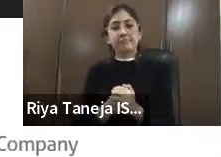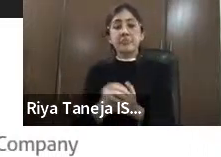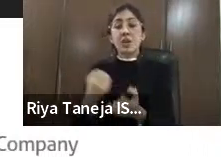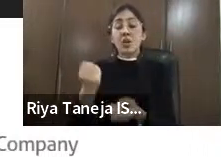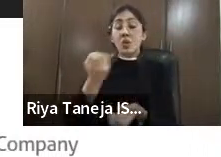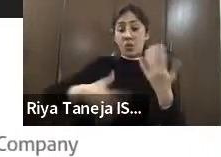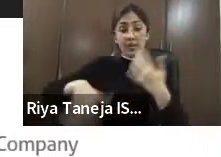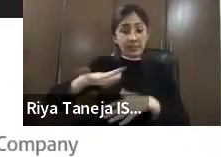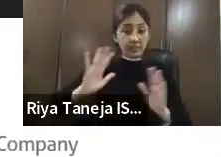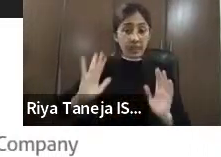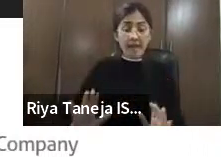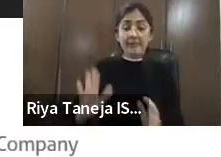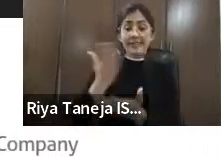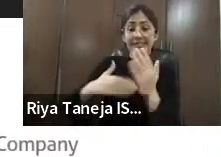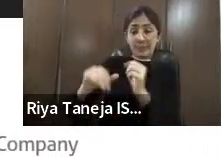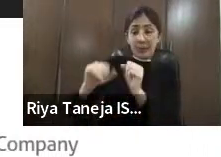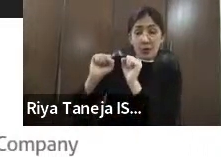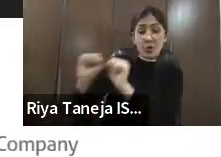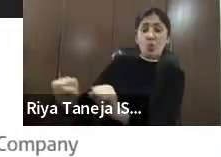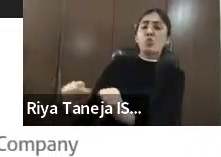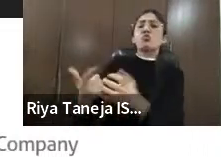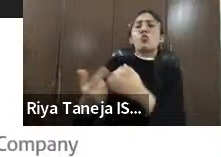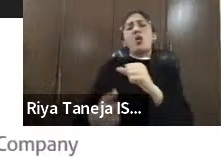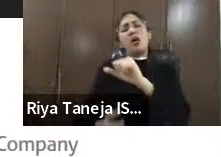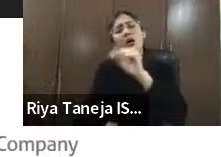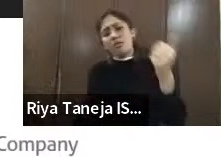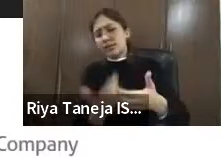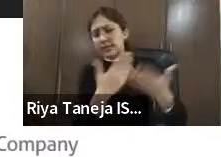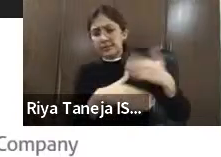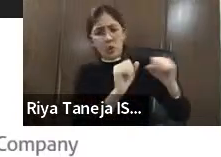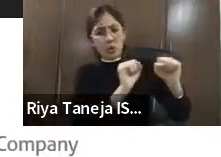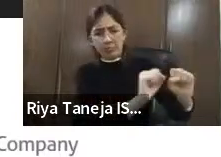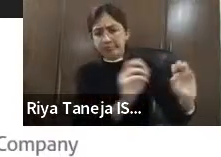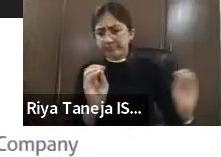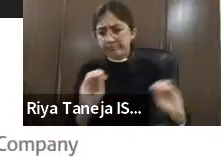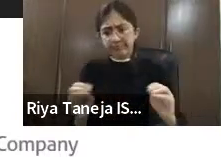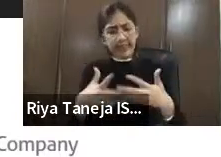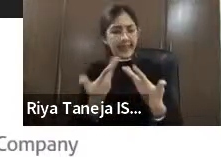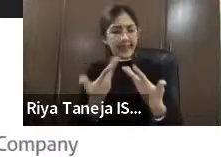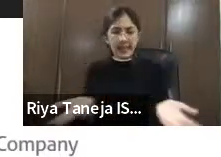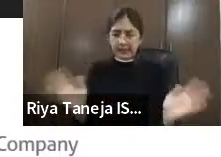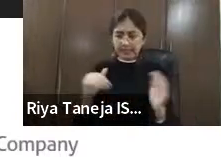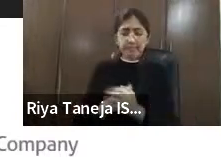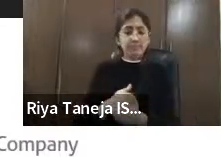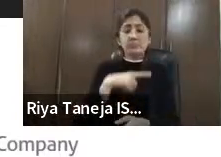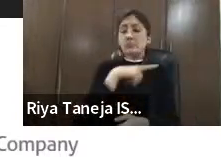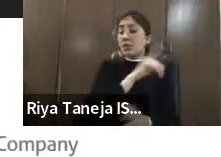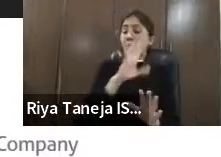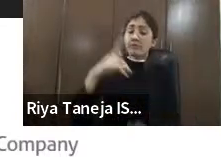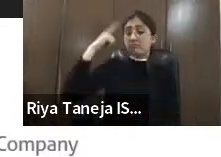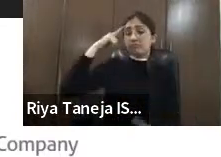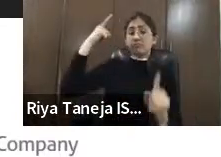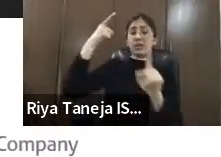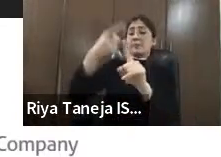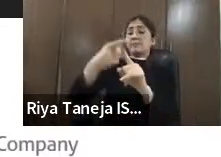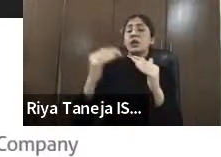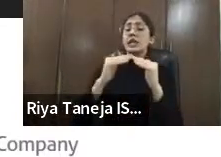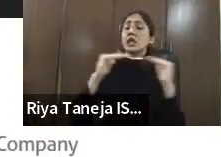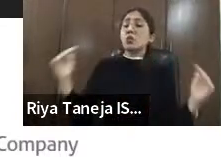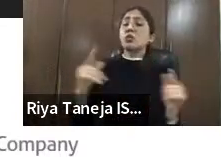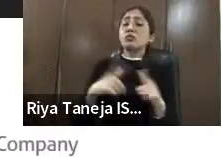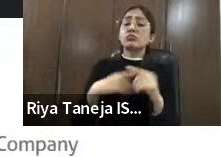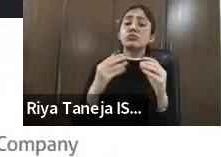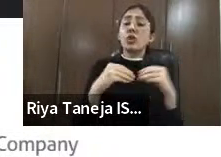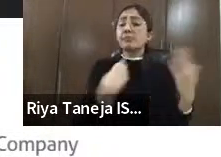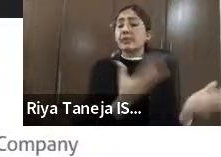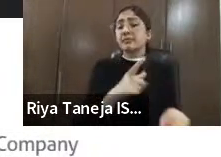Organizations from the disability sector or outside who have shown their commitment towards promoting equal employment opportunities